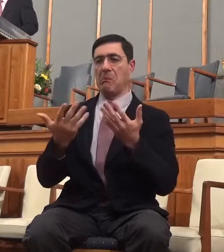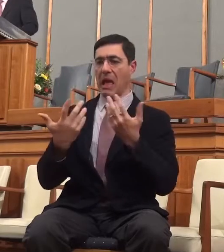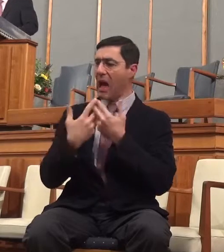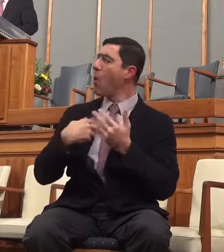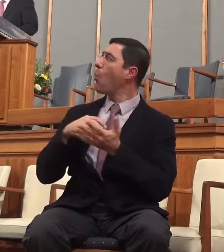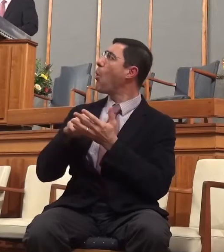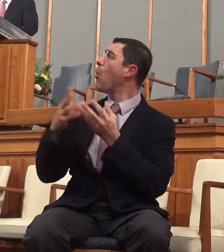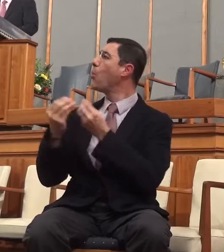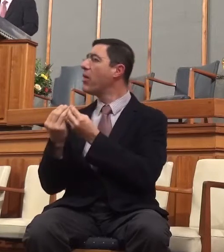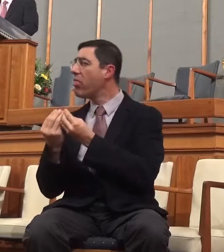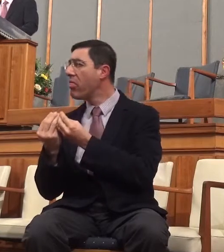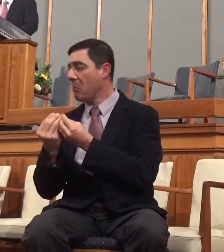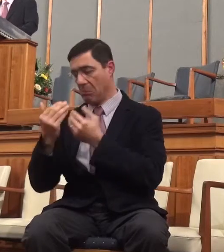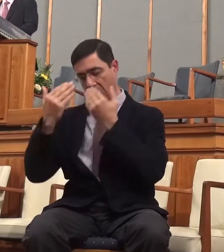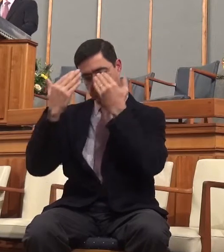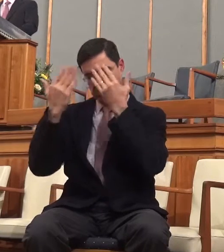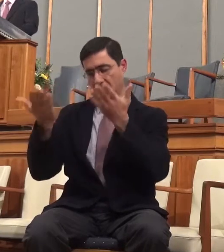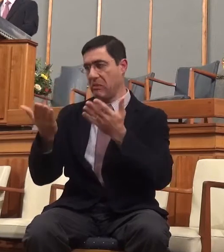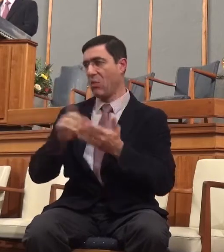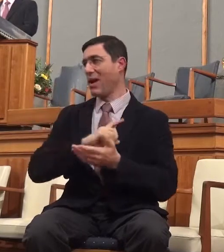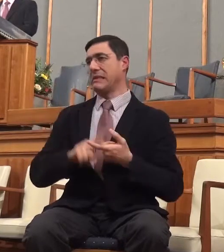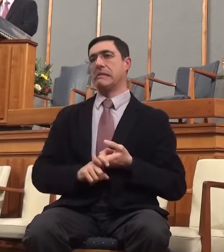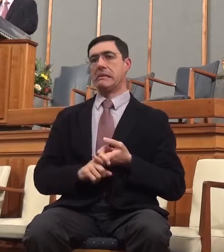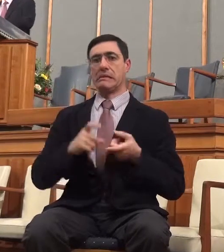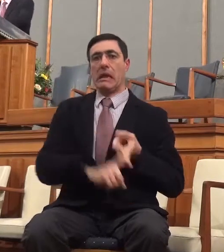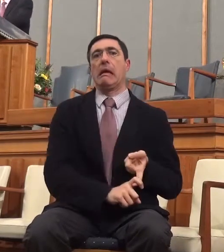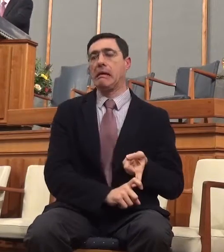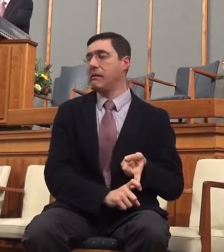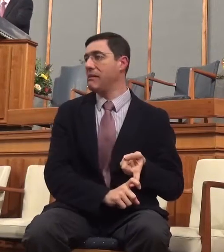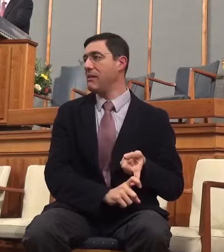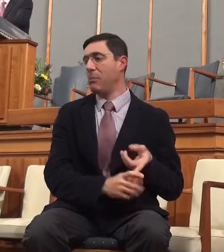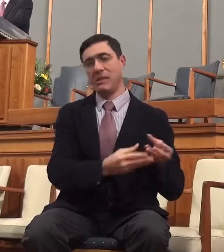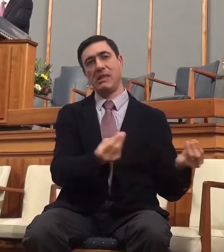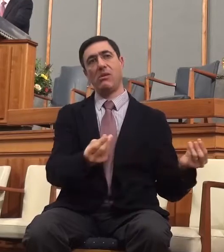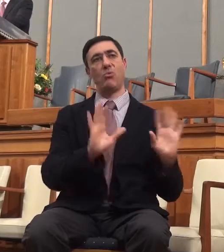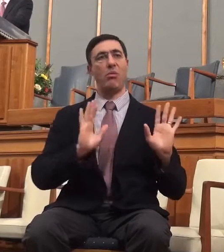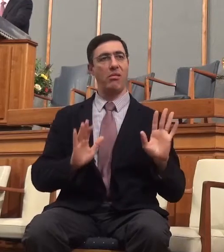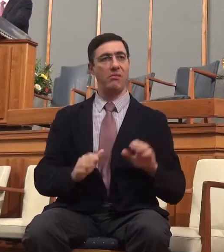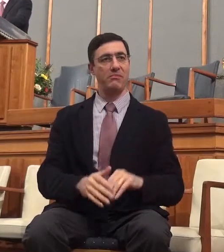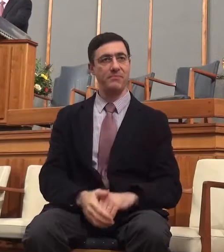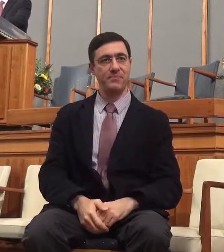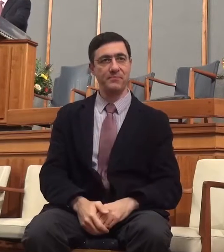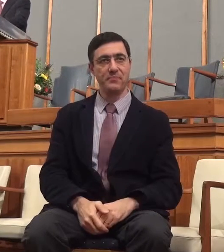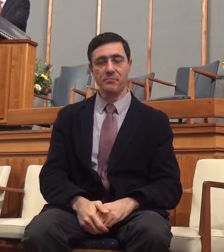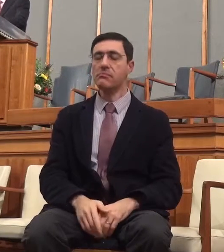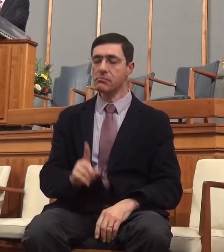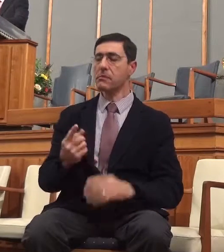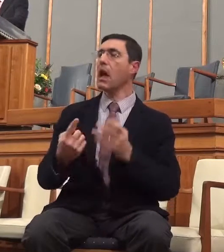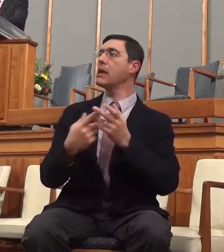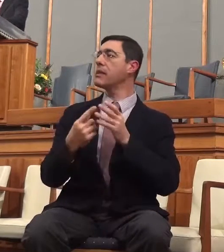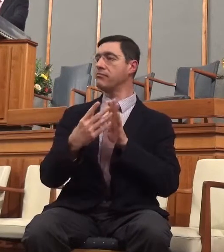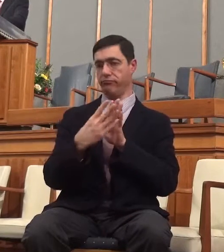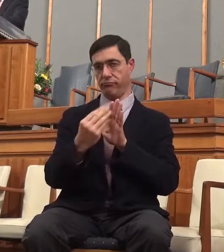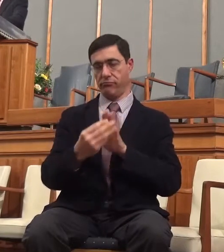him. You're stuck. Same with so many other things. I often use this illustration, but many, many years ago